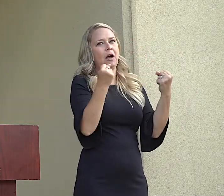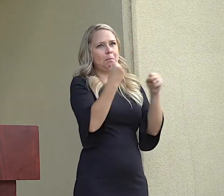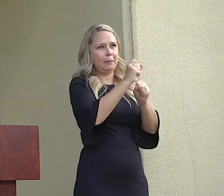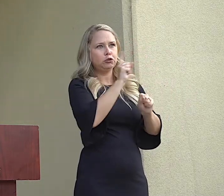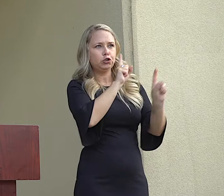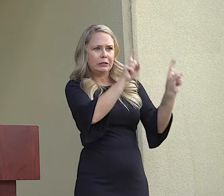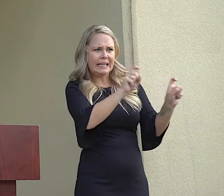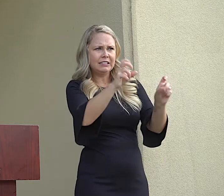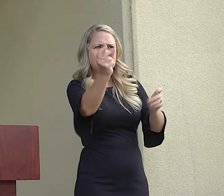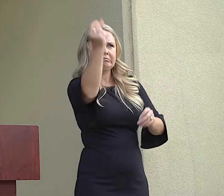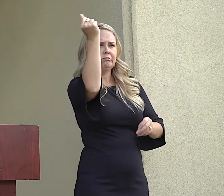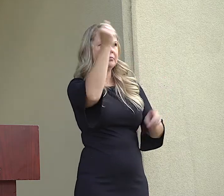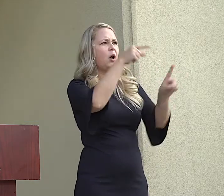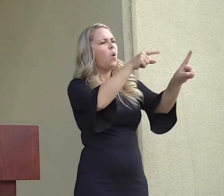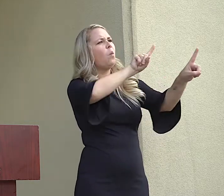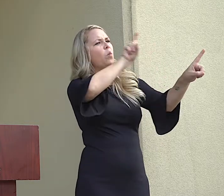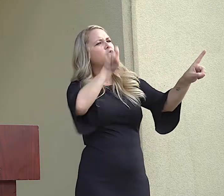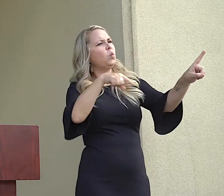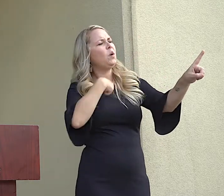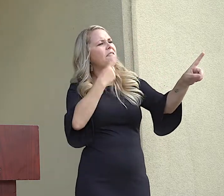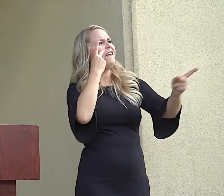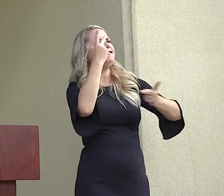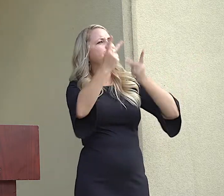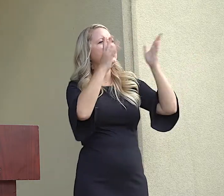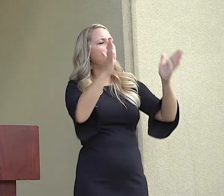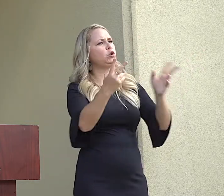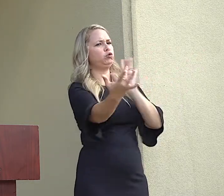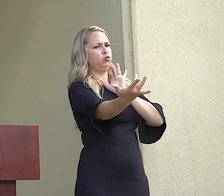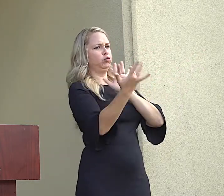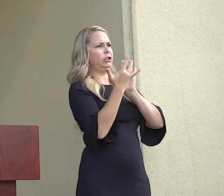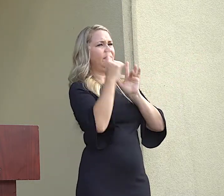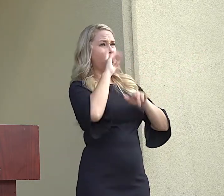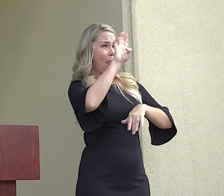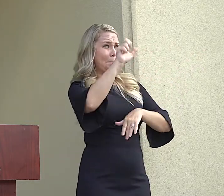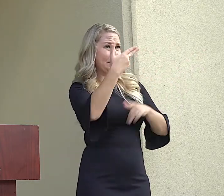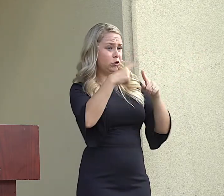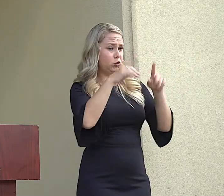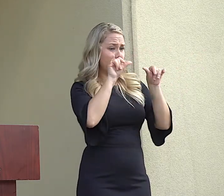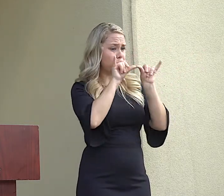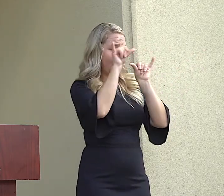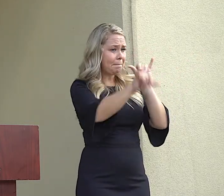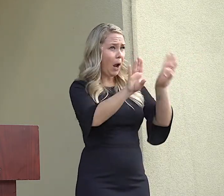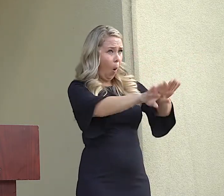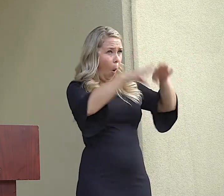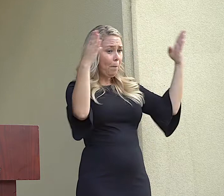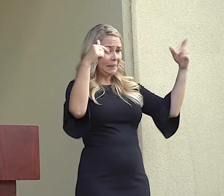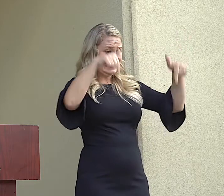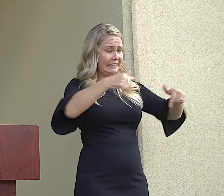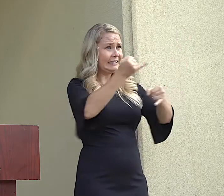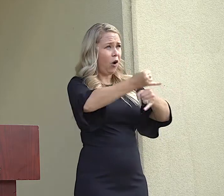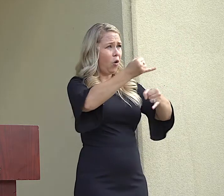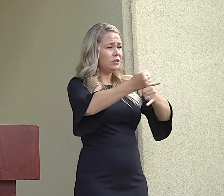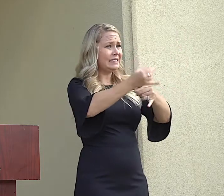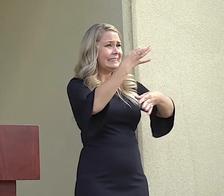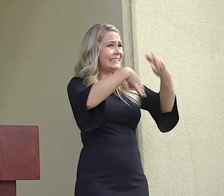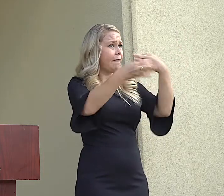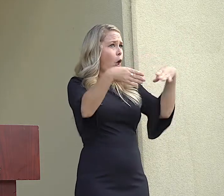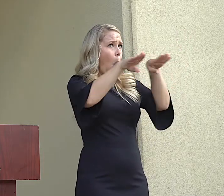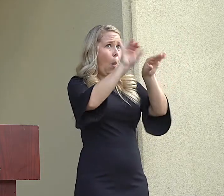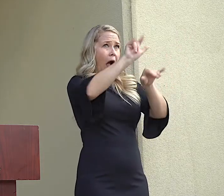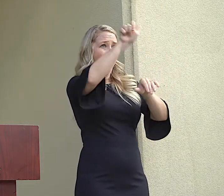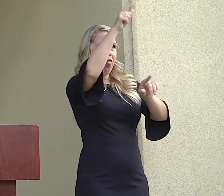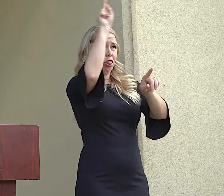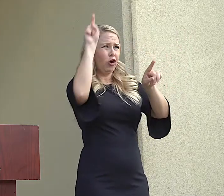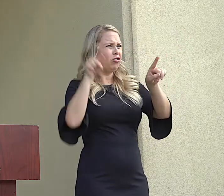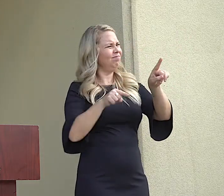immediately. Mr. Conrad, Yes, ma'am. we've had viewers reach out to us and say for the beaches to remain open in this county as opposed to being closed in other counties